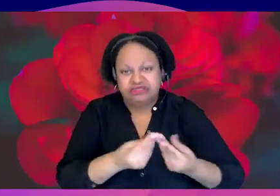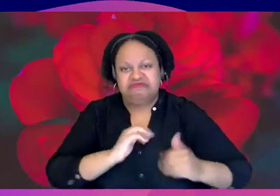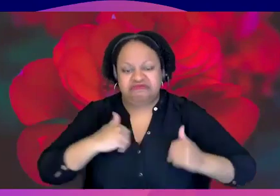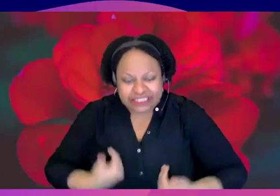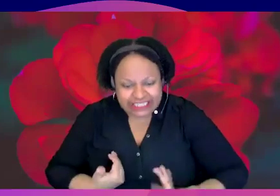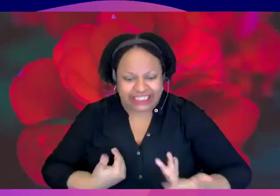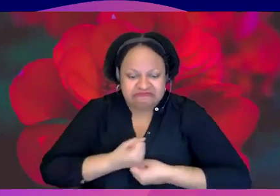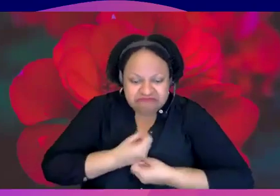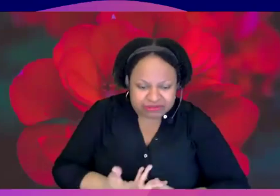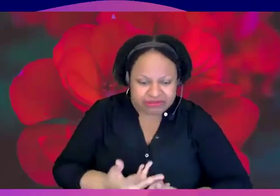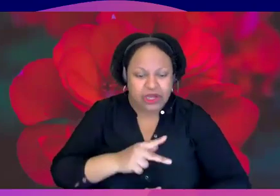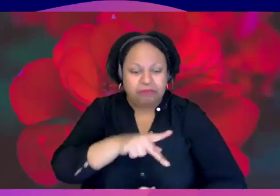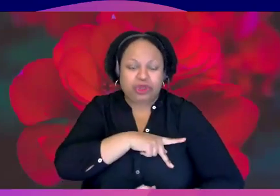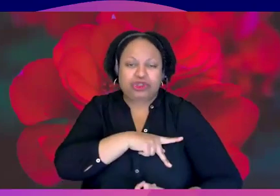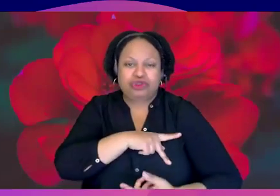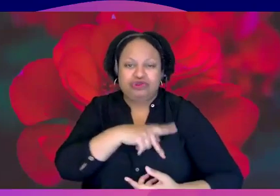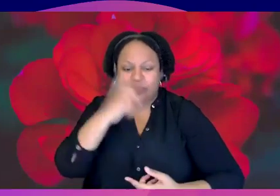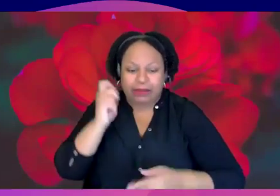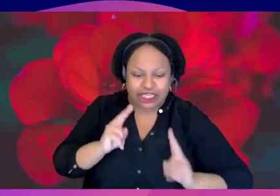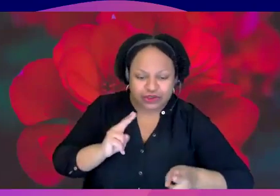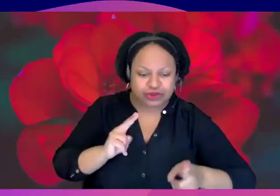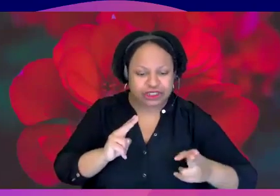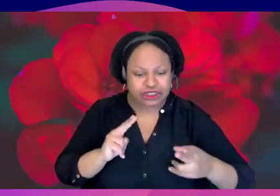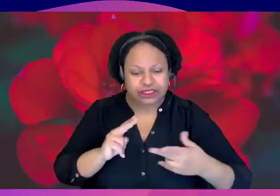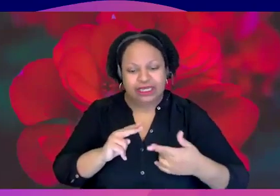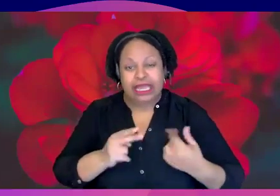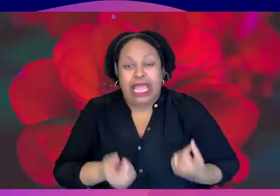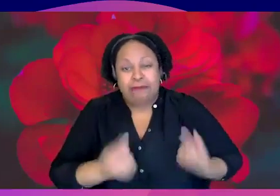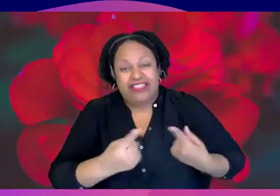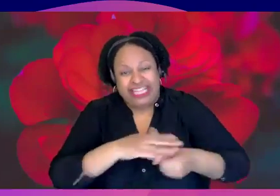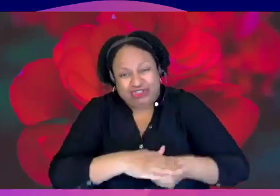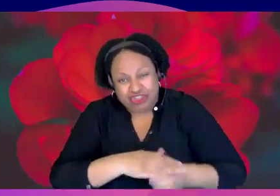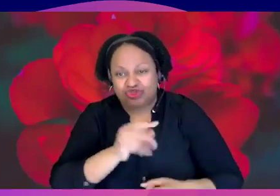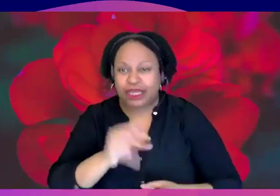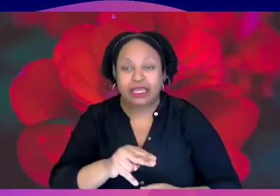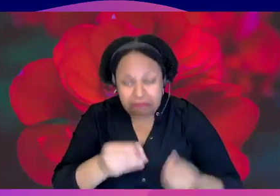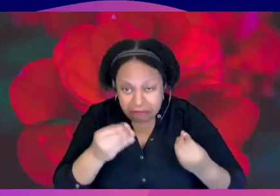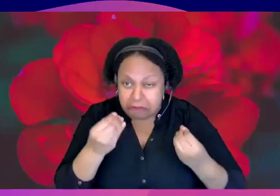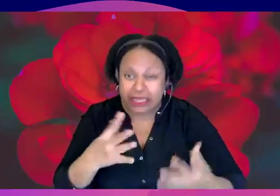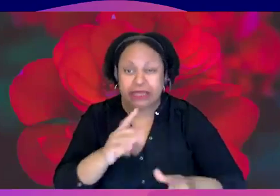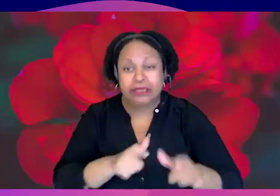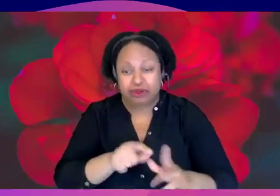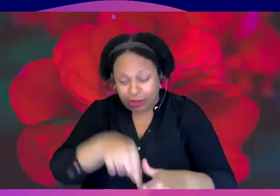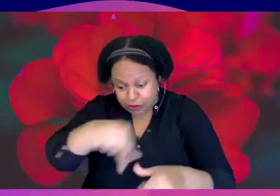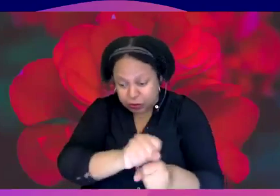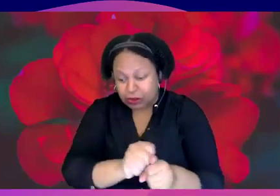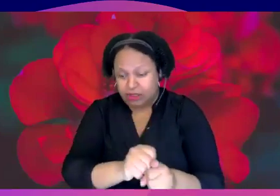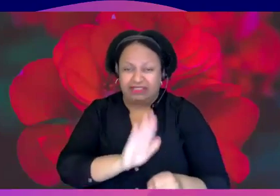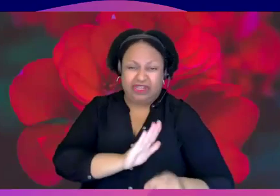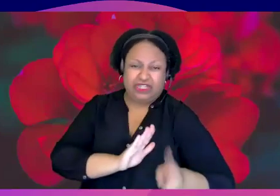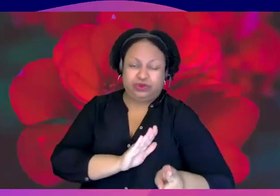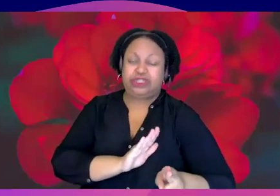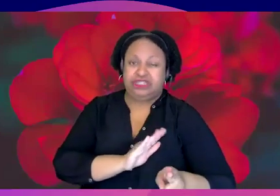names for these types of phenomenon. People also often come to this work with their own trauma histories. All of these